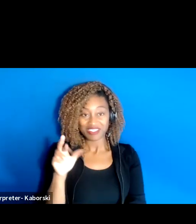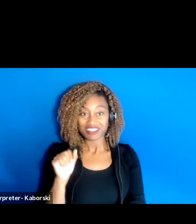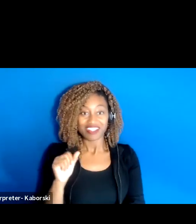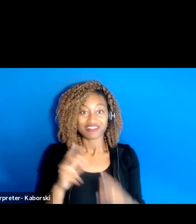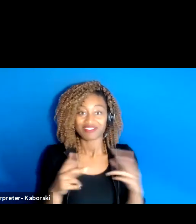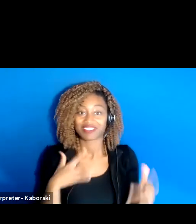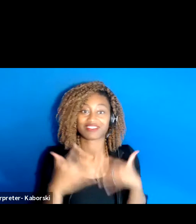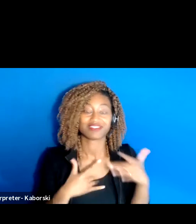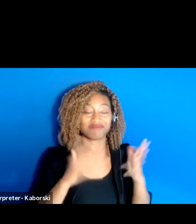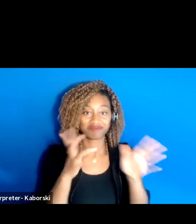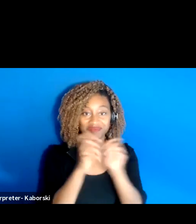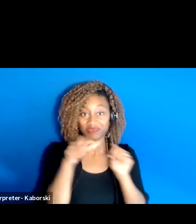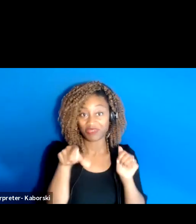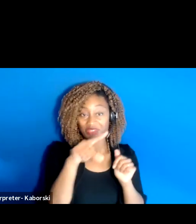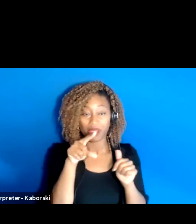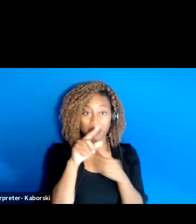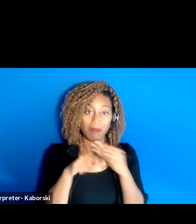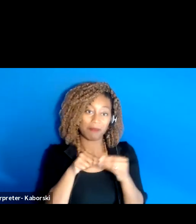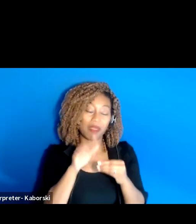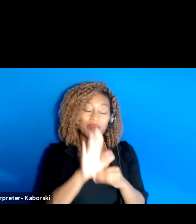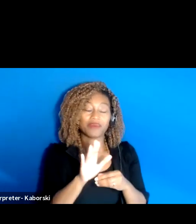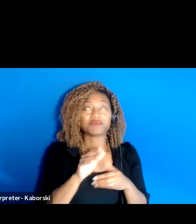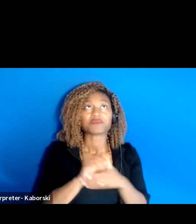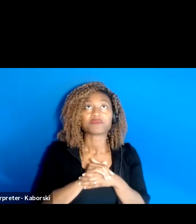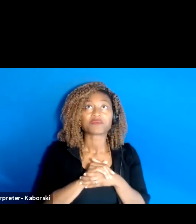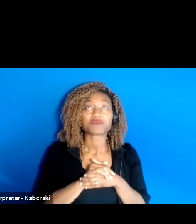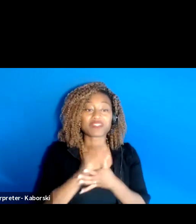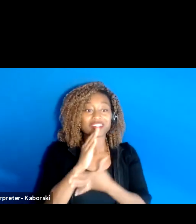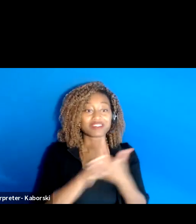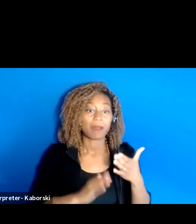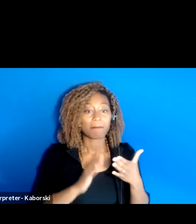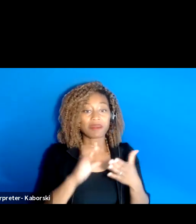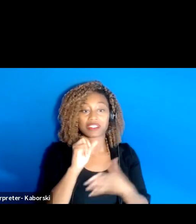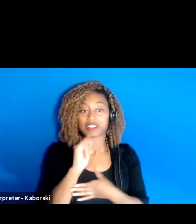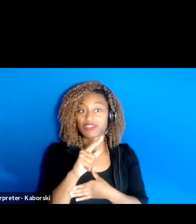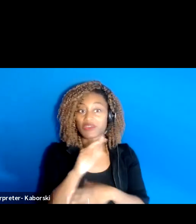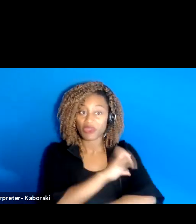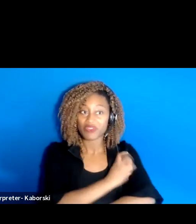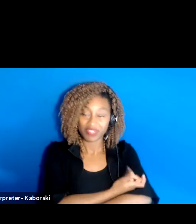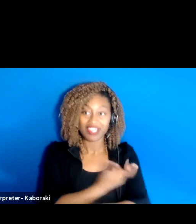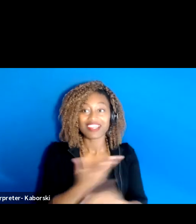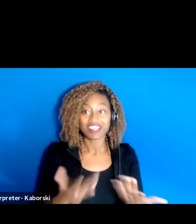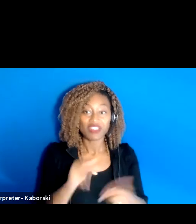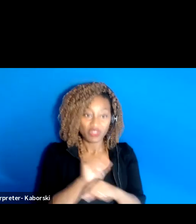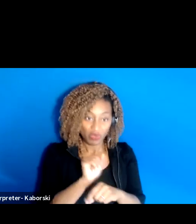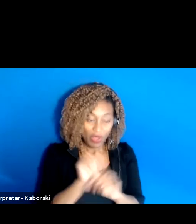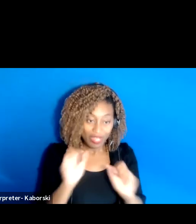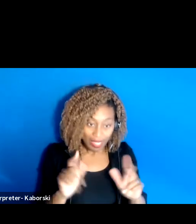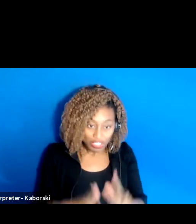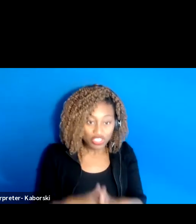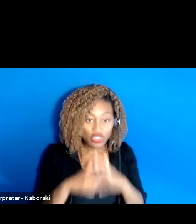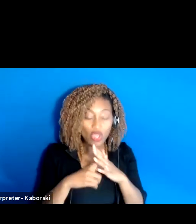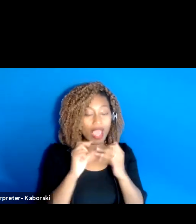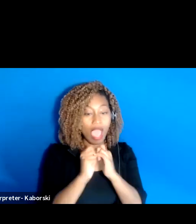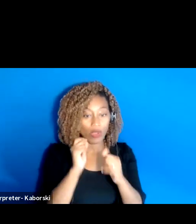talk with you a little bit about some of the silk authorities and some of the work that can be started and how that